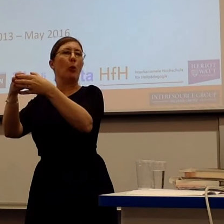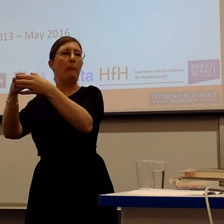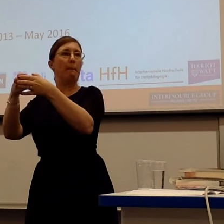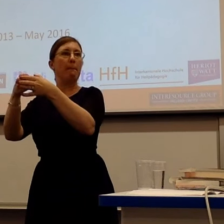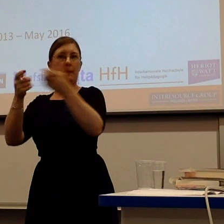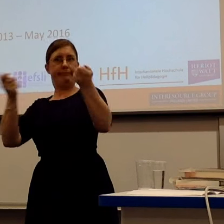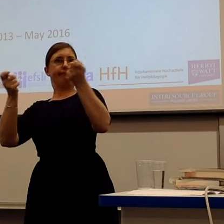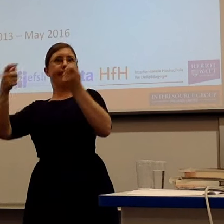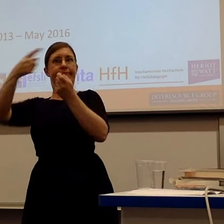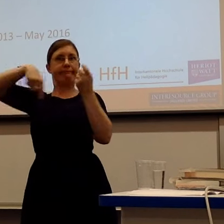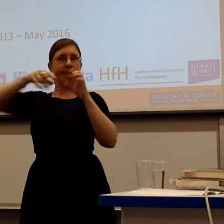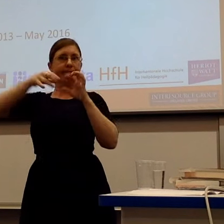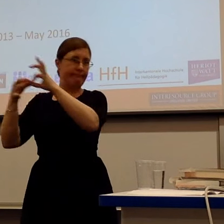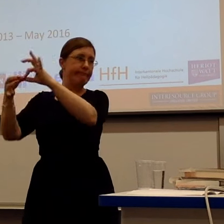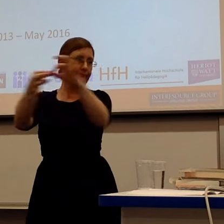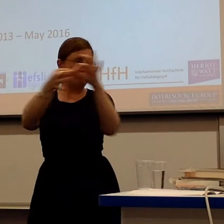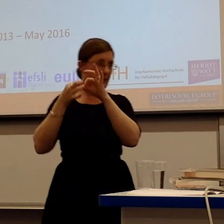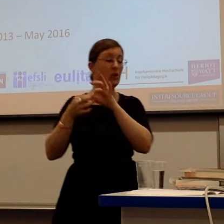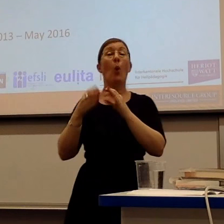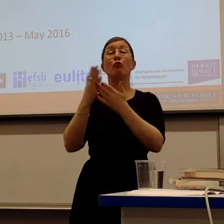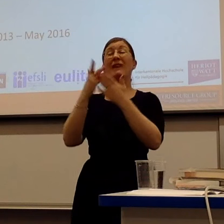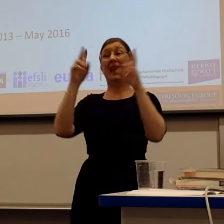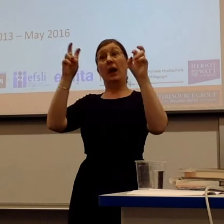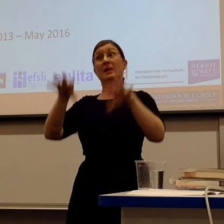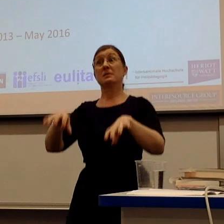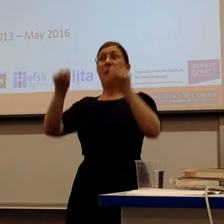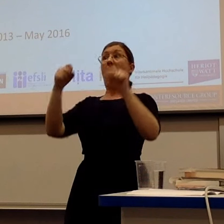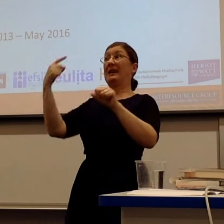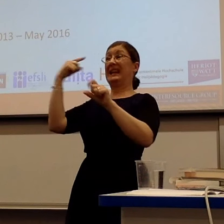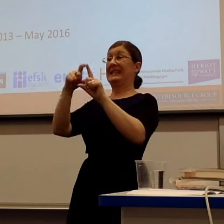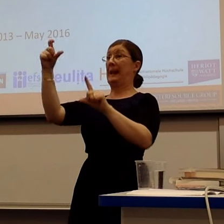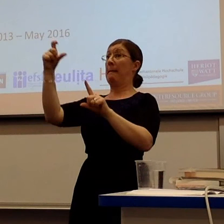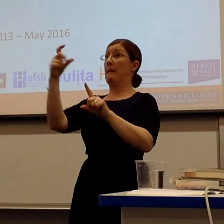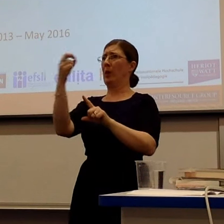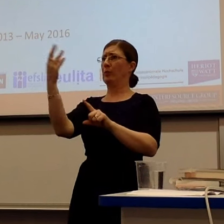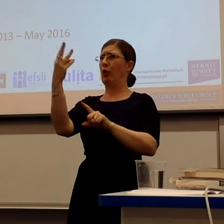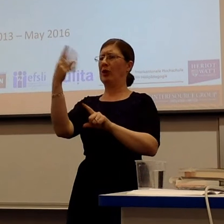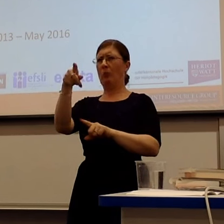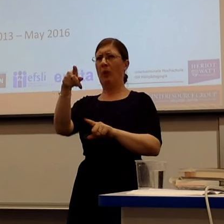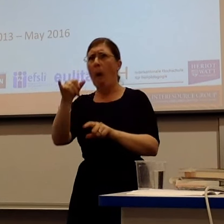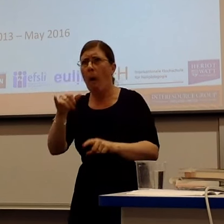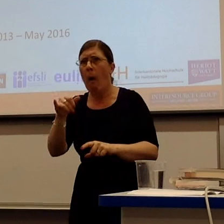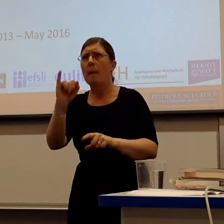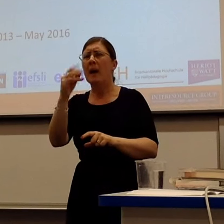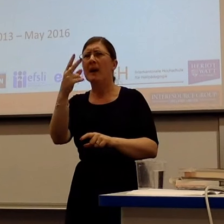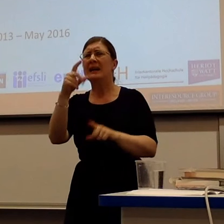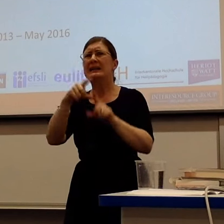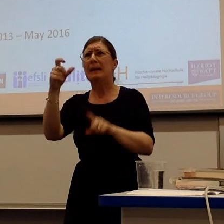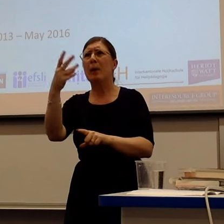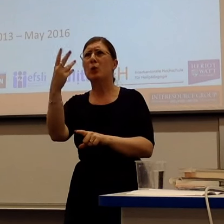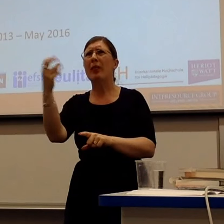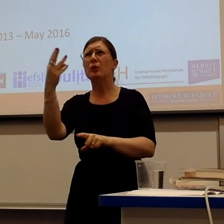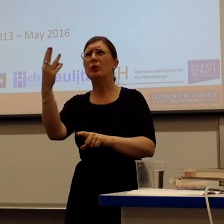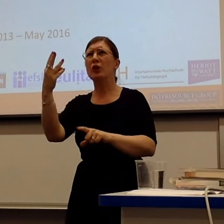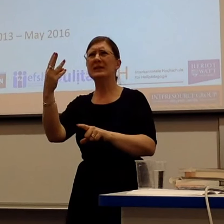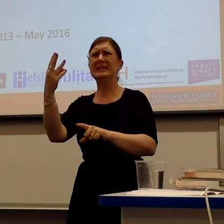by the Interesource group in Ireland. They're the coordinators of the project. So it actually started in December 2013, and you said, oh,